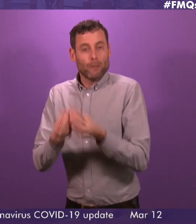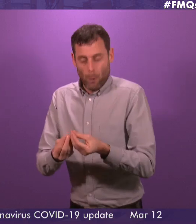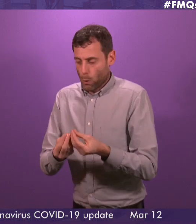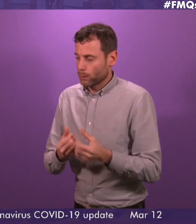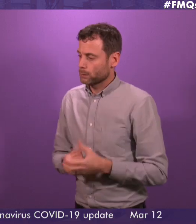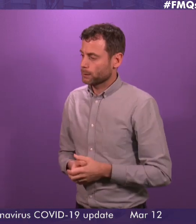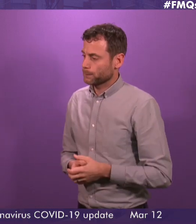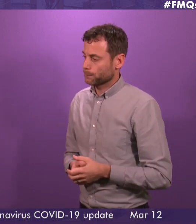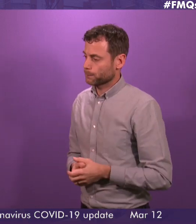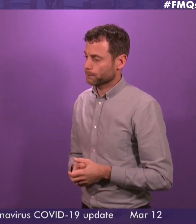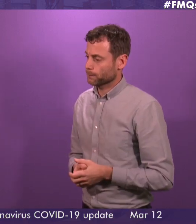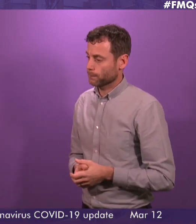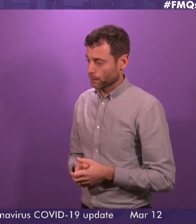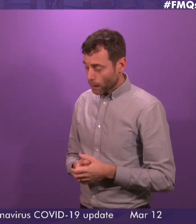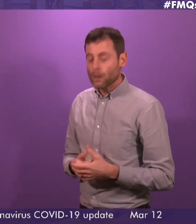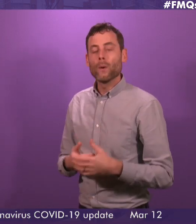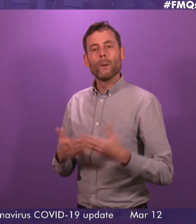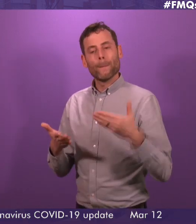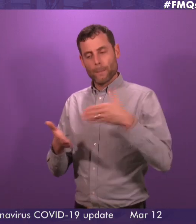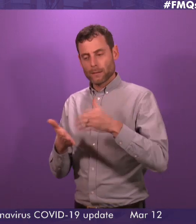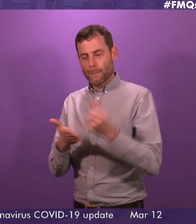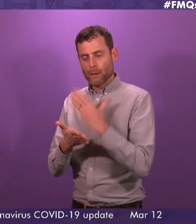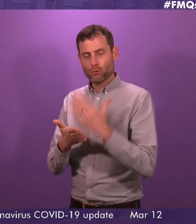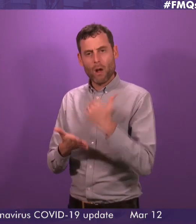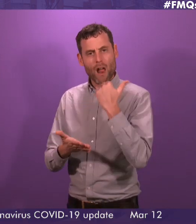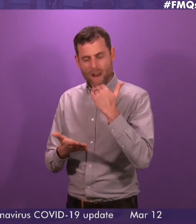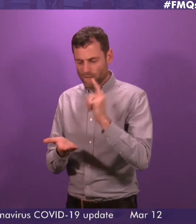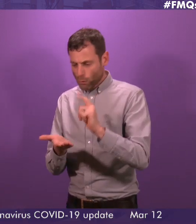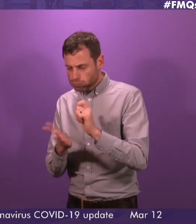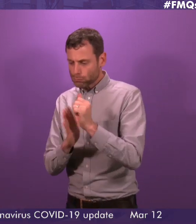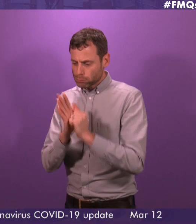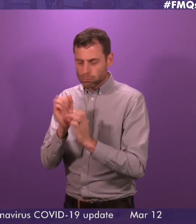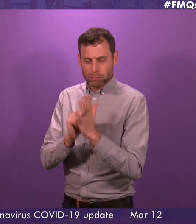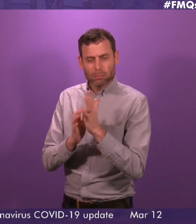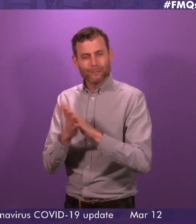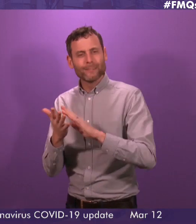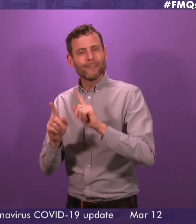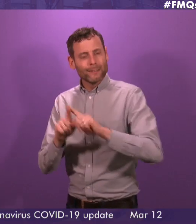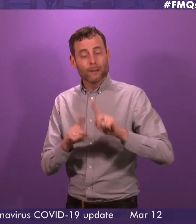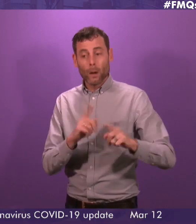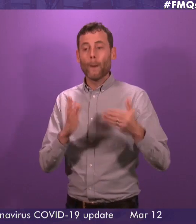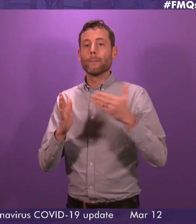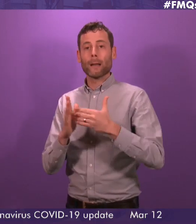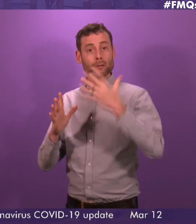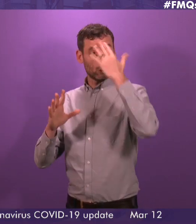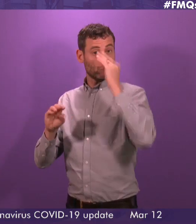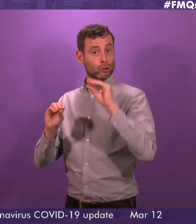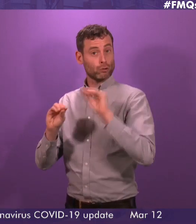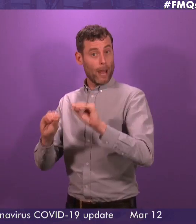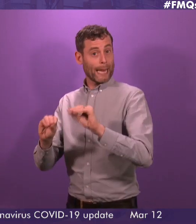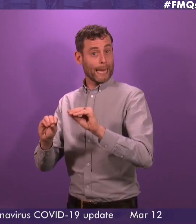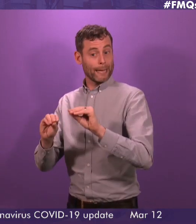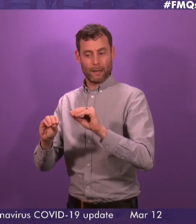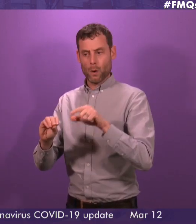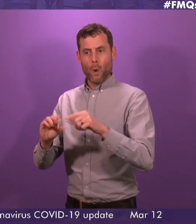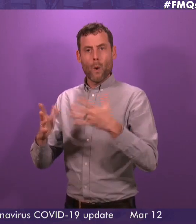about in terms of supplies and personal protective equipment, but also about training, where that training